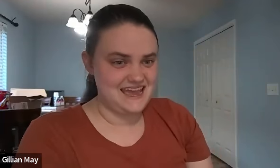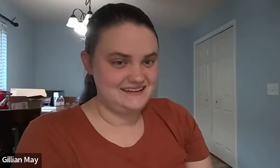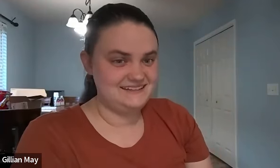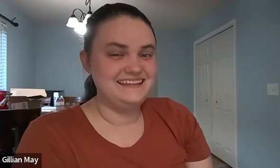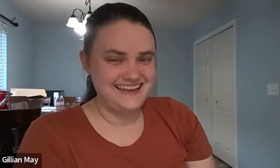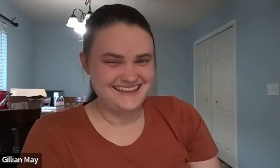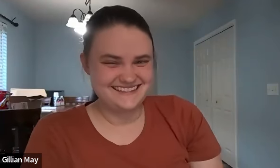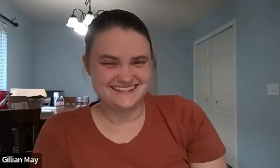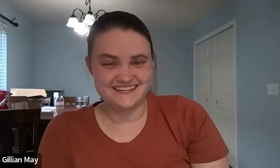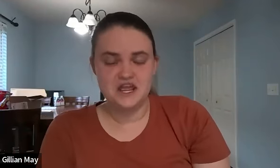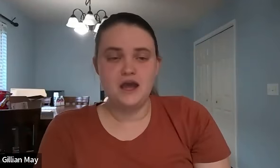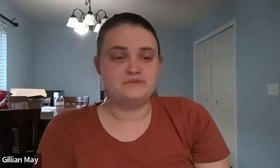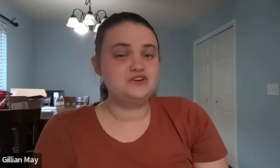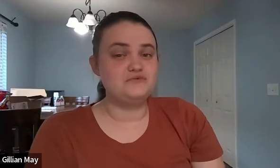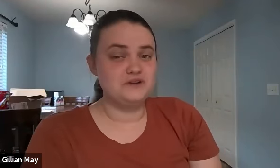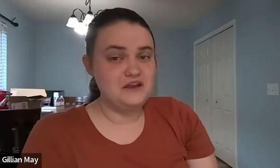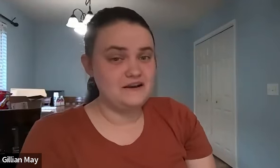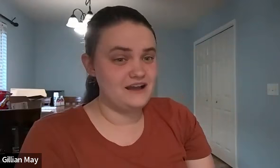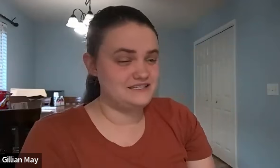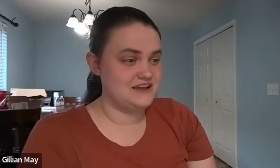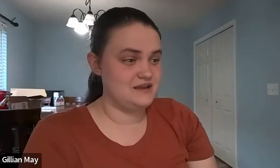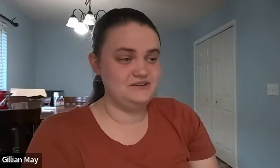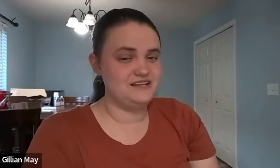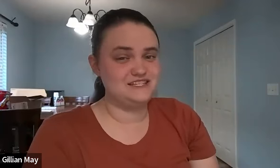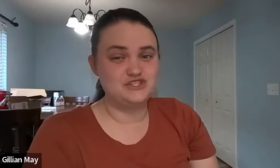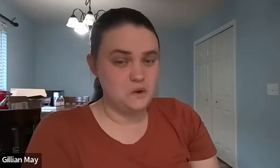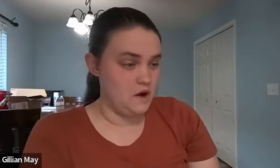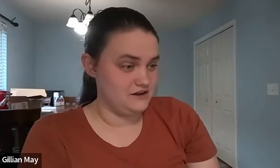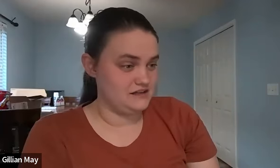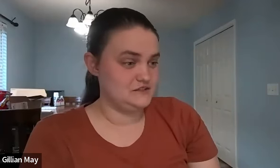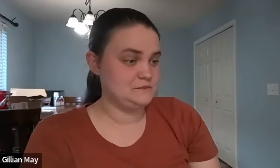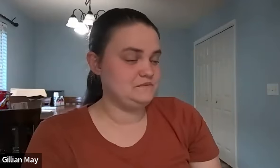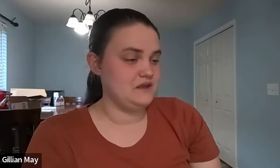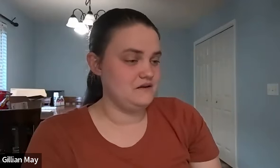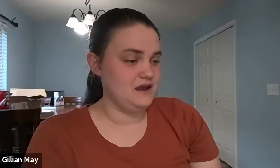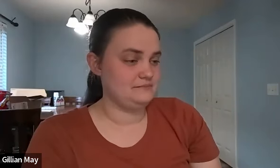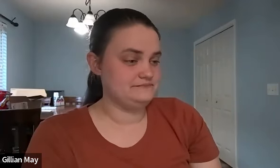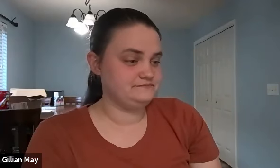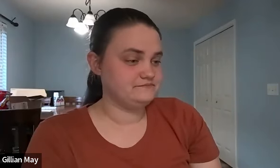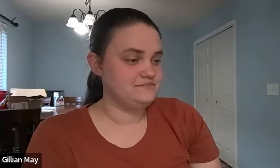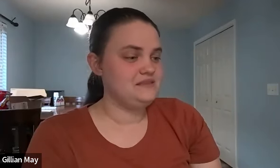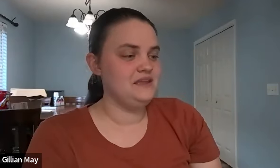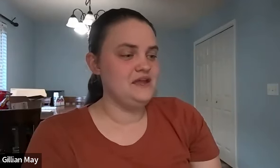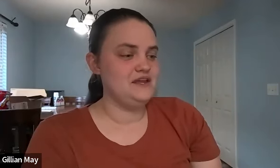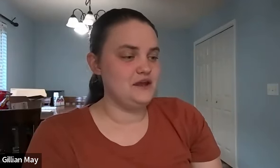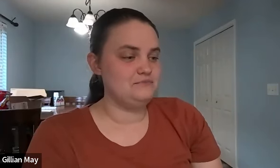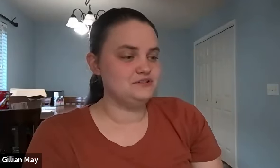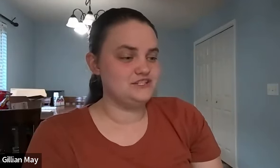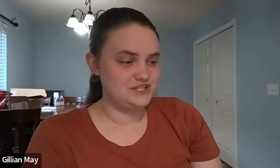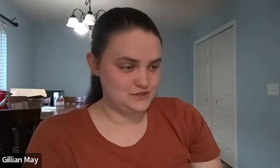Dad. Yes, good. I'm going to try really hard not to sign, but you guys, it's so hard not to. Okay. Number